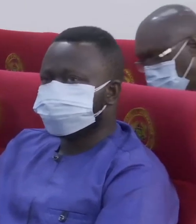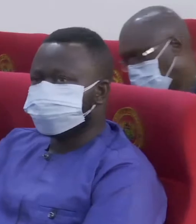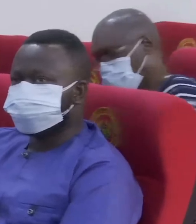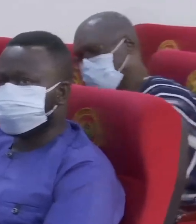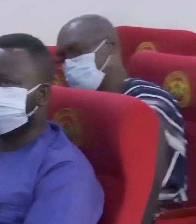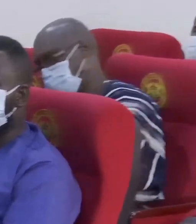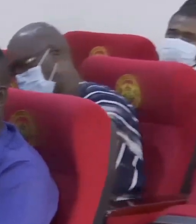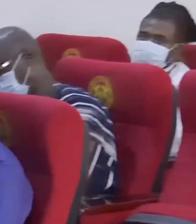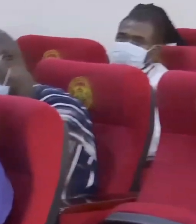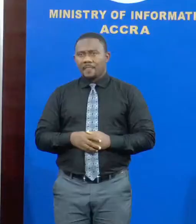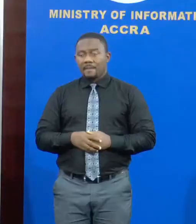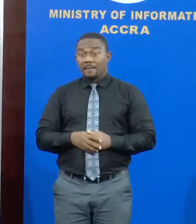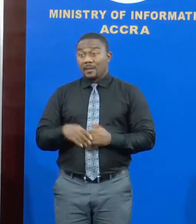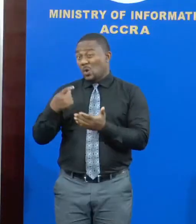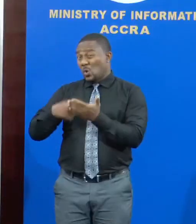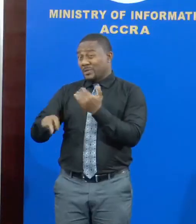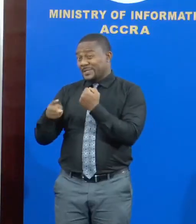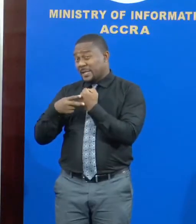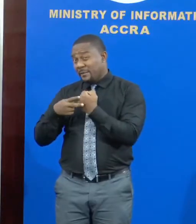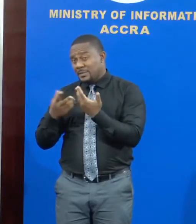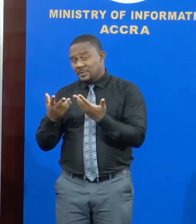SNET? So